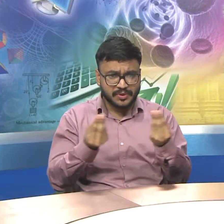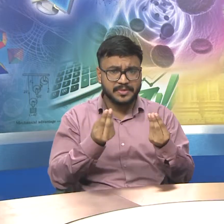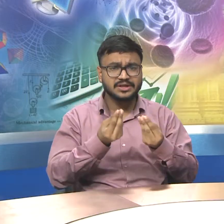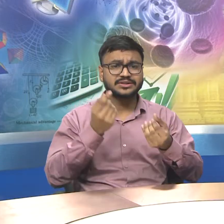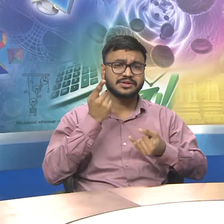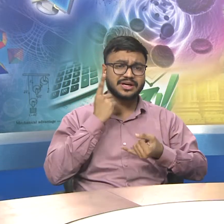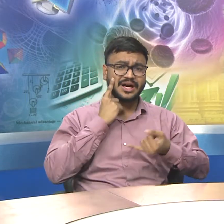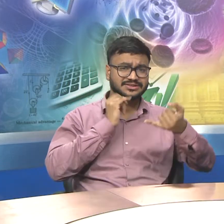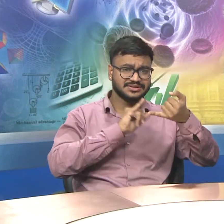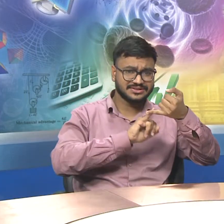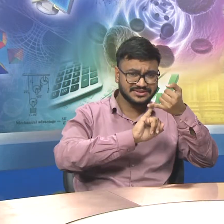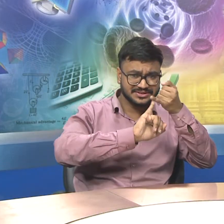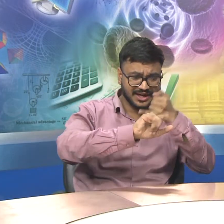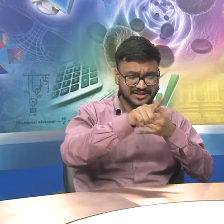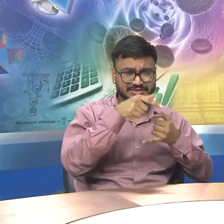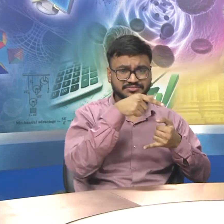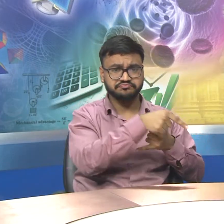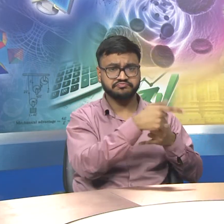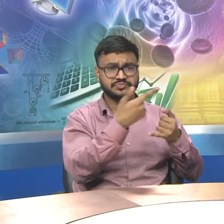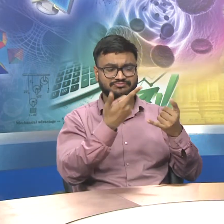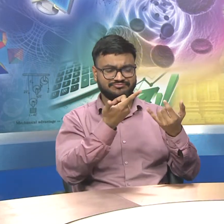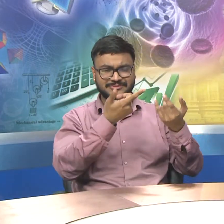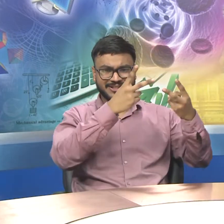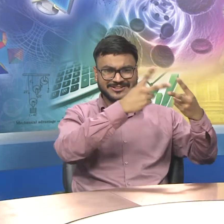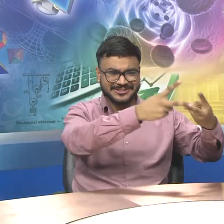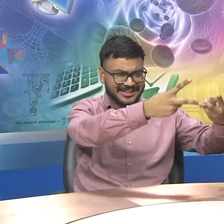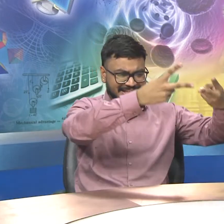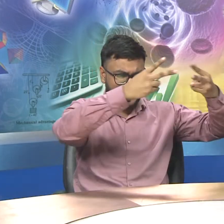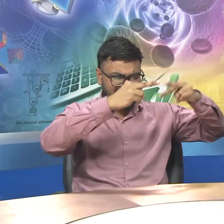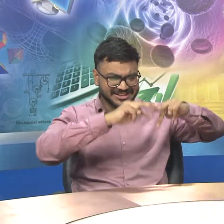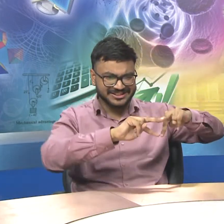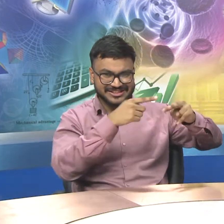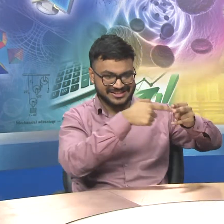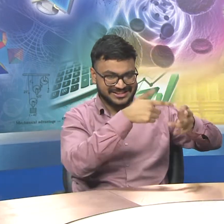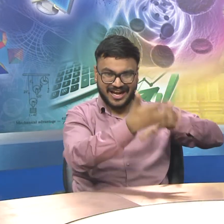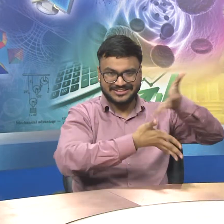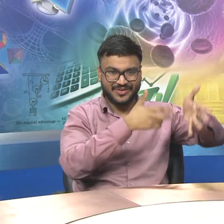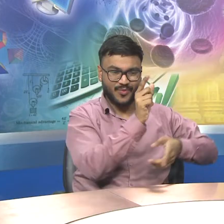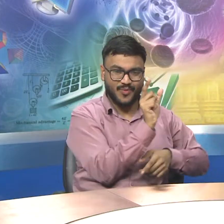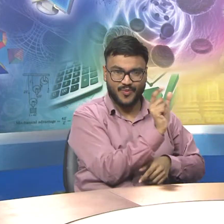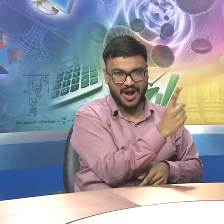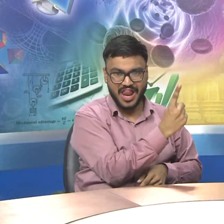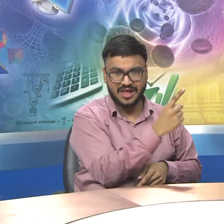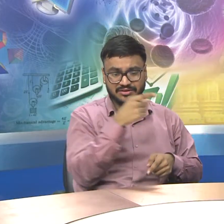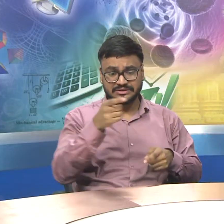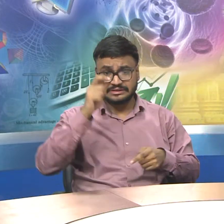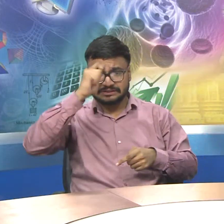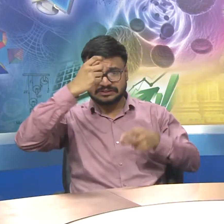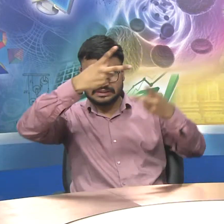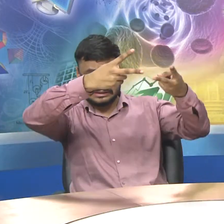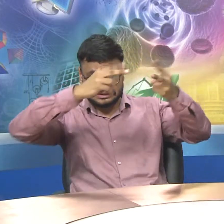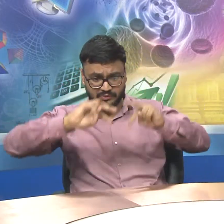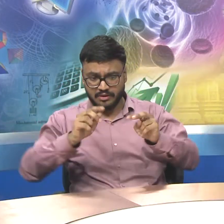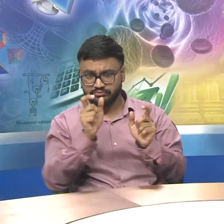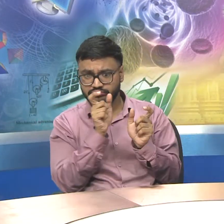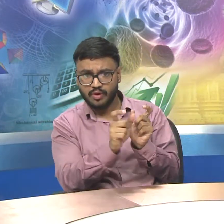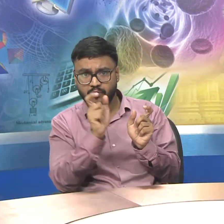As we have seen, there are some terms in ISL that are not found in English or Hindi.